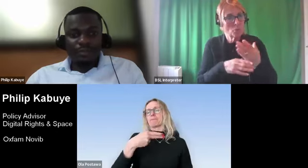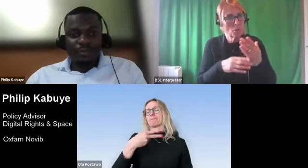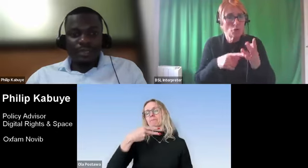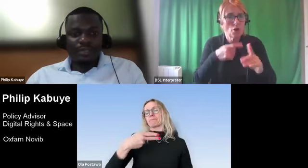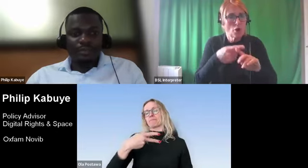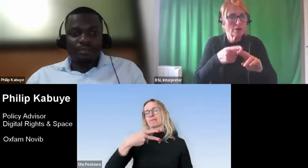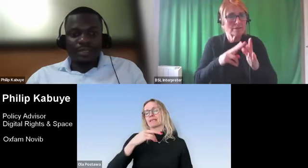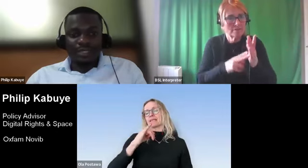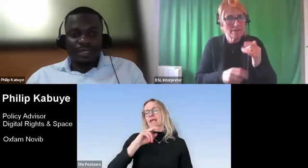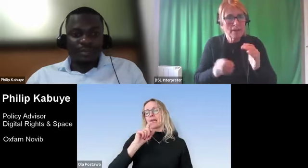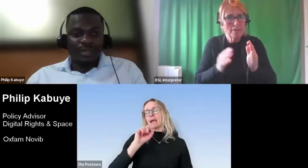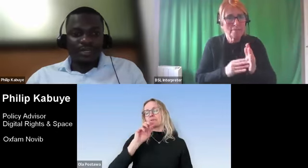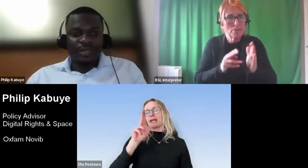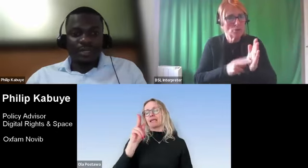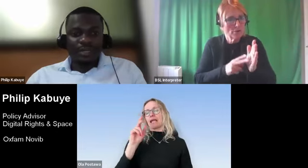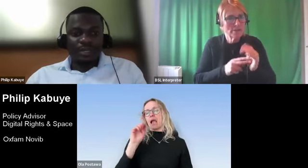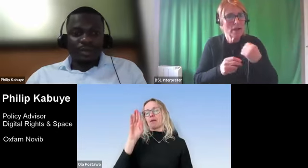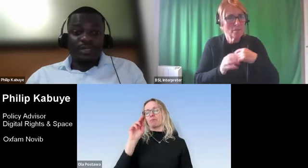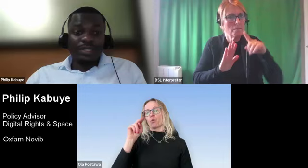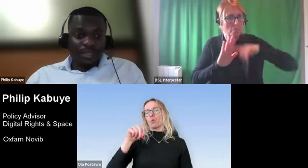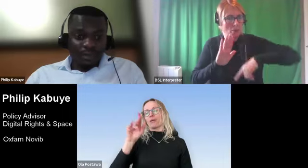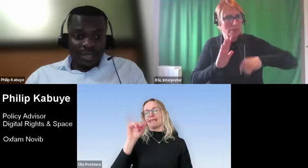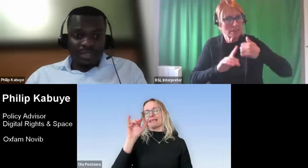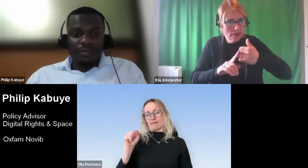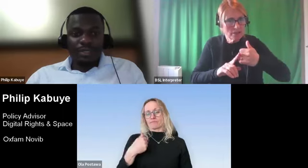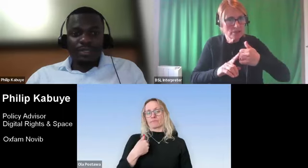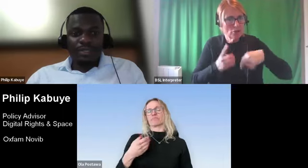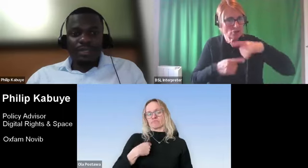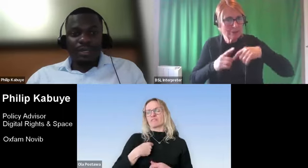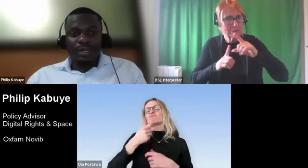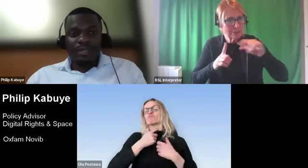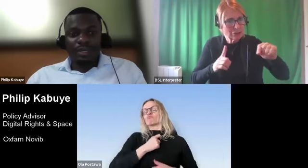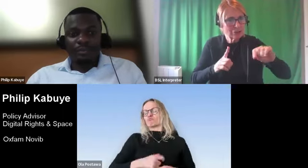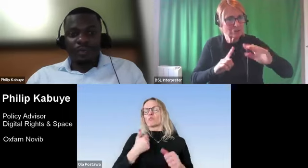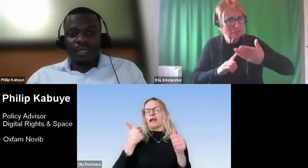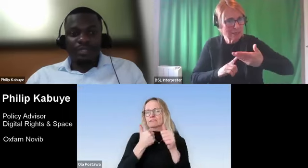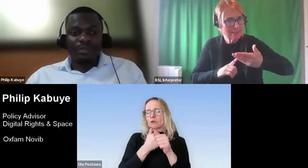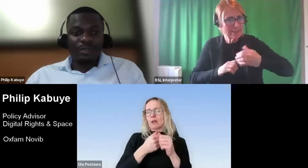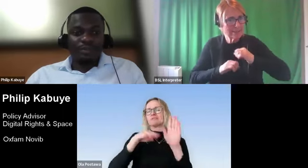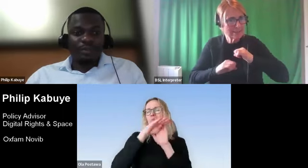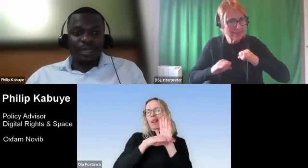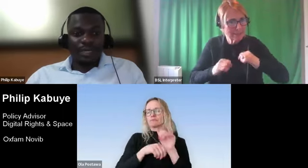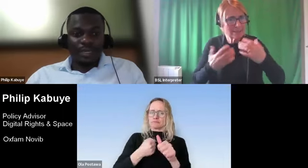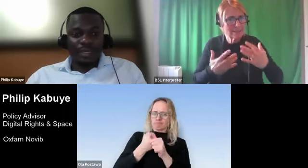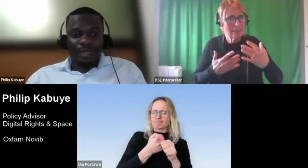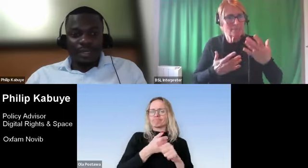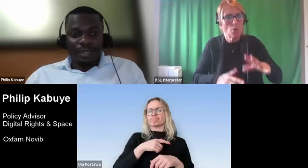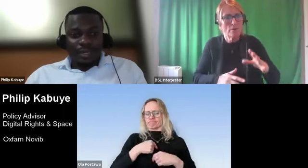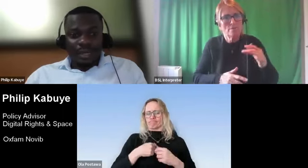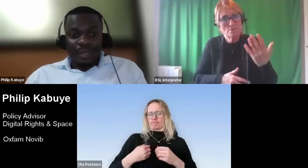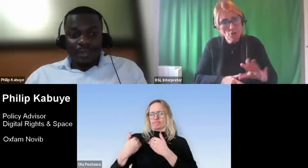Oxfam Novib as the policy advisor on digital rights and space, and I'm calling in today from